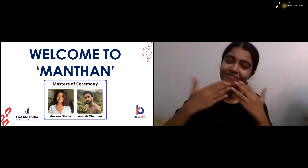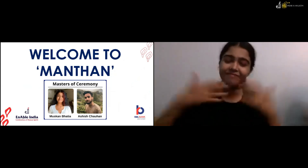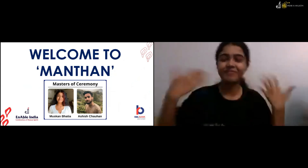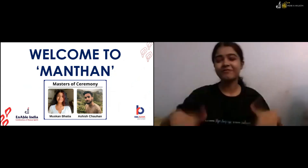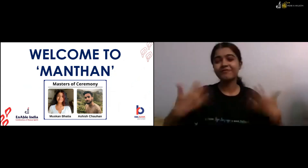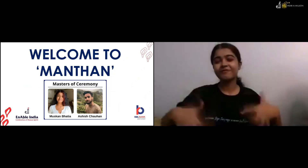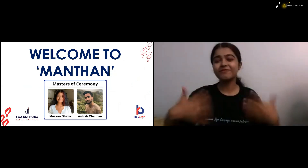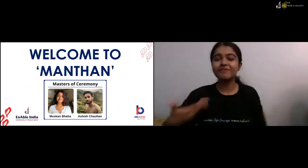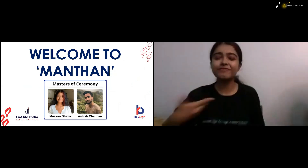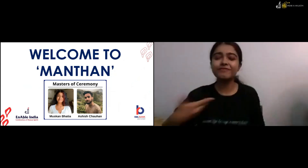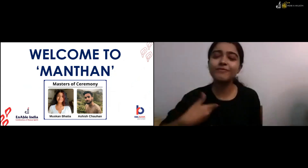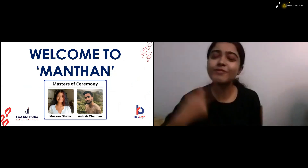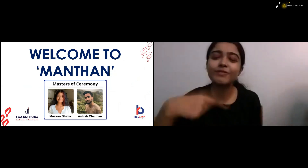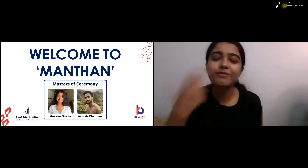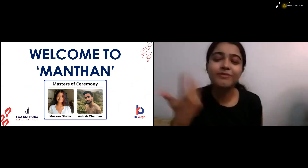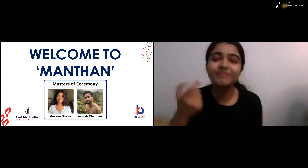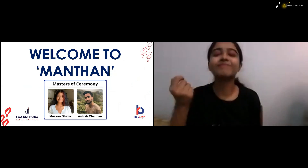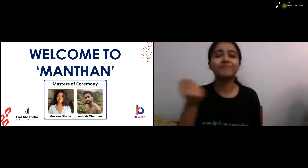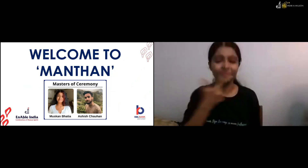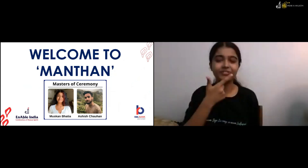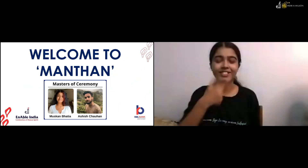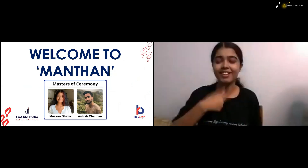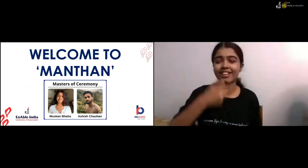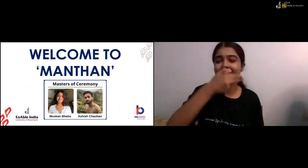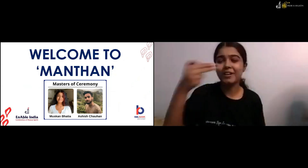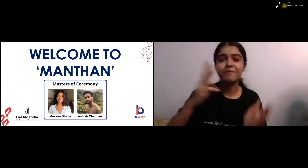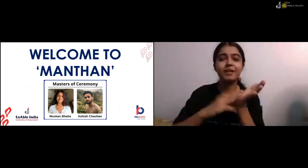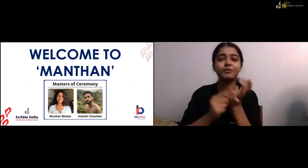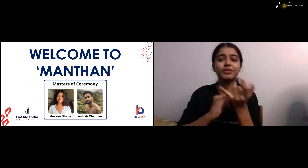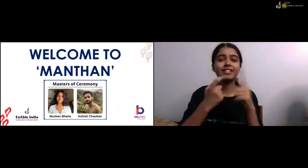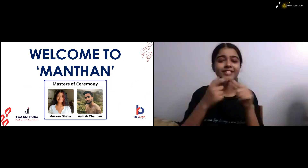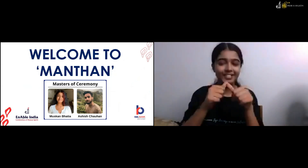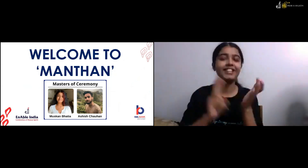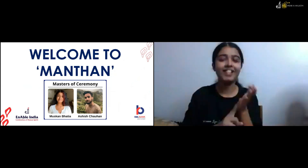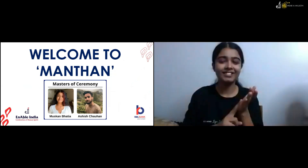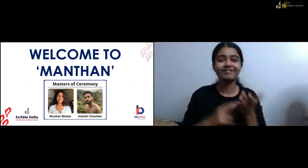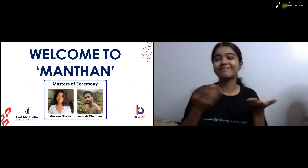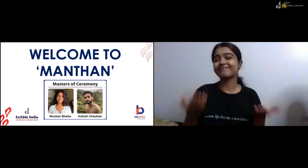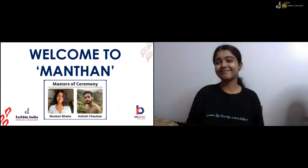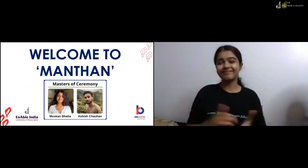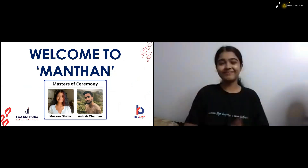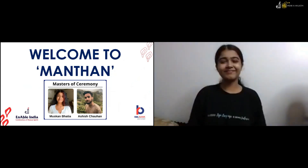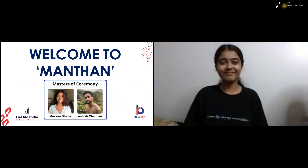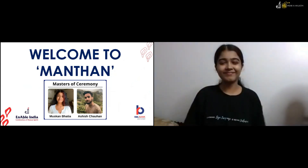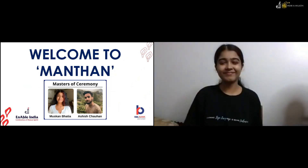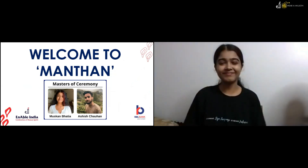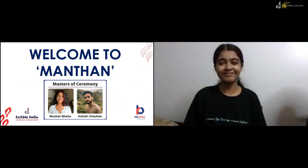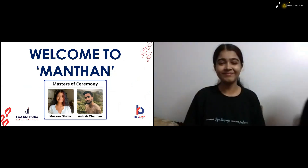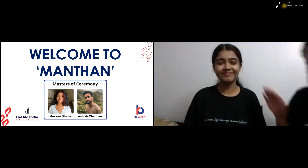We would like to thank everyone for joining our session. I am Muskan and this is my sign